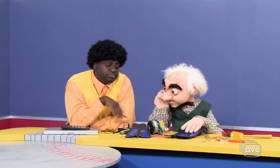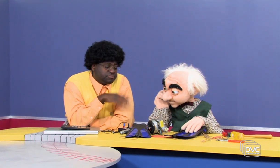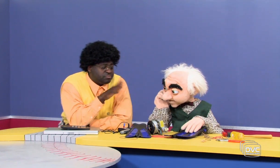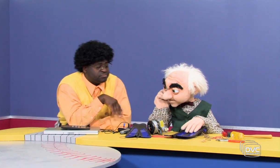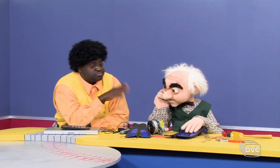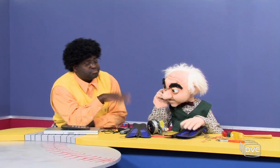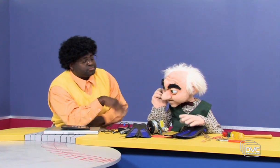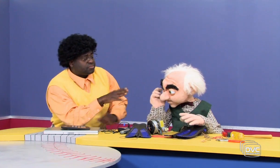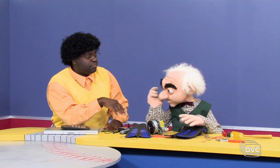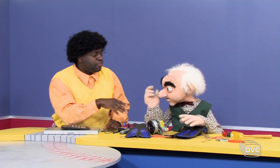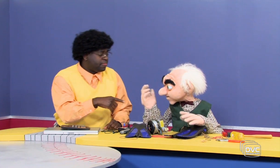You know,